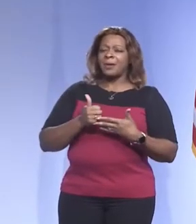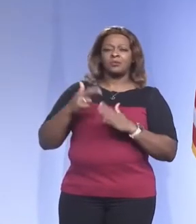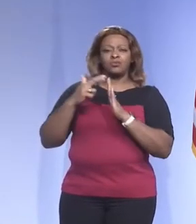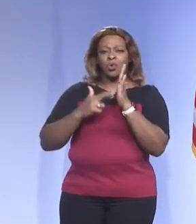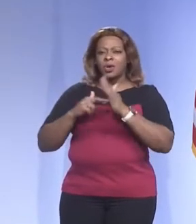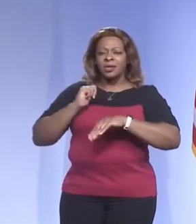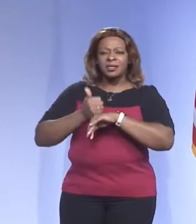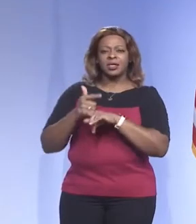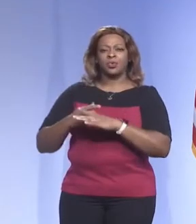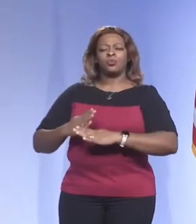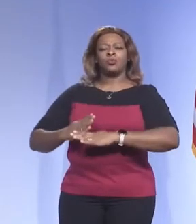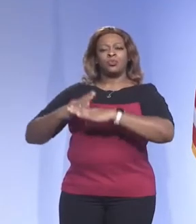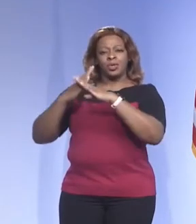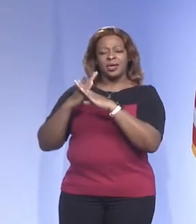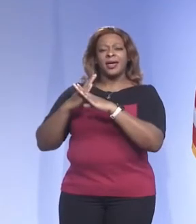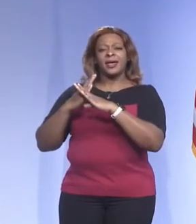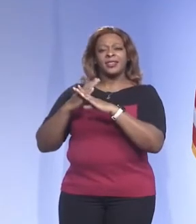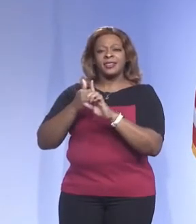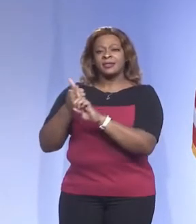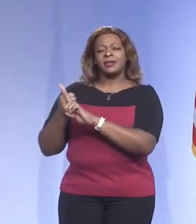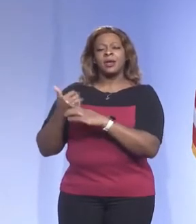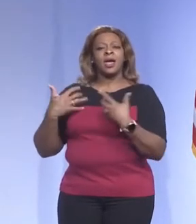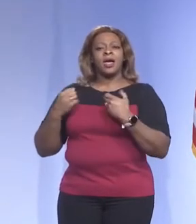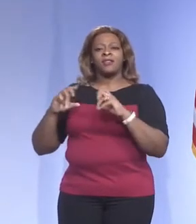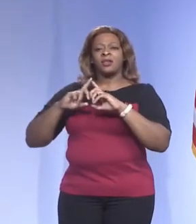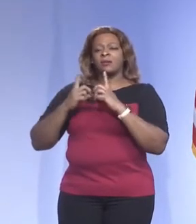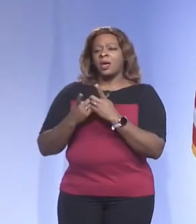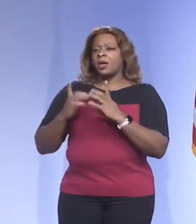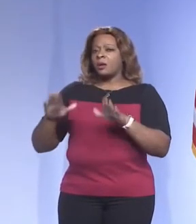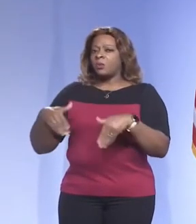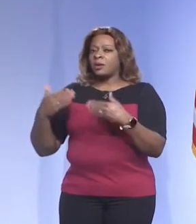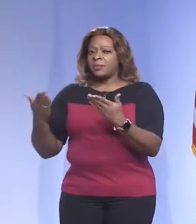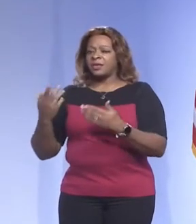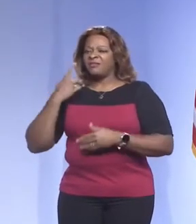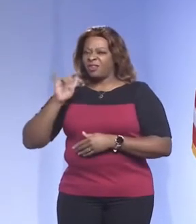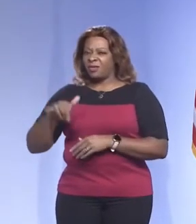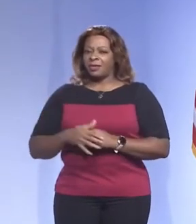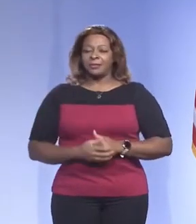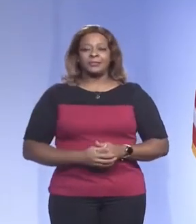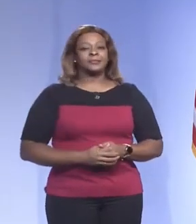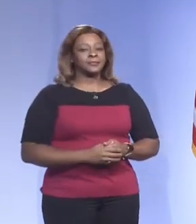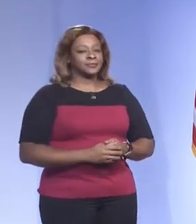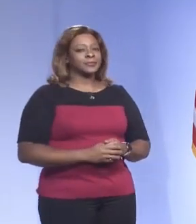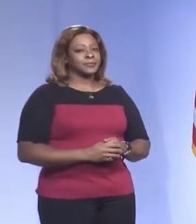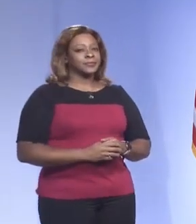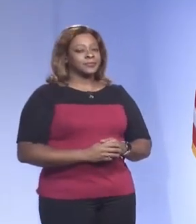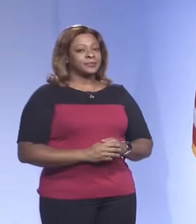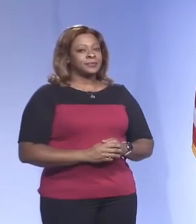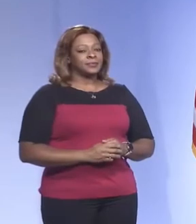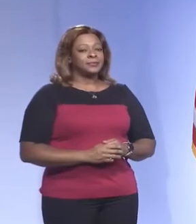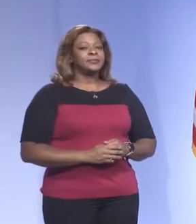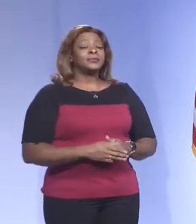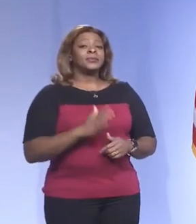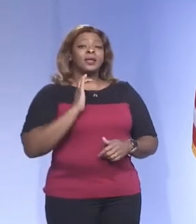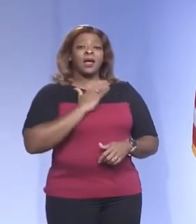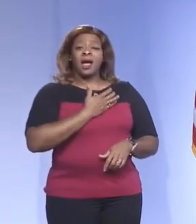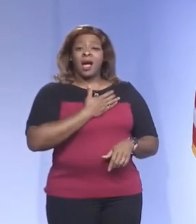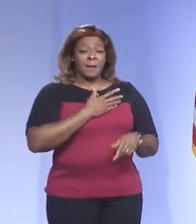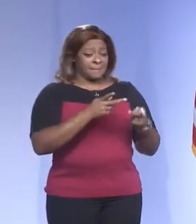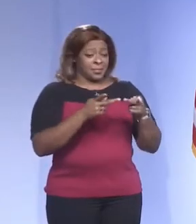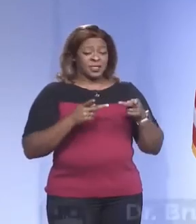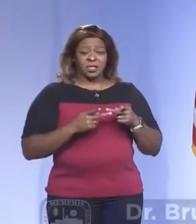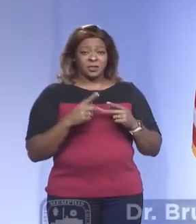protocols for testing and what the health department may be recommending? Well, our position